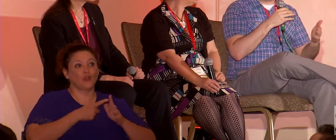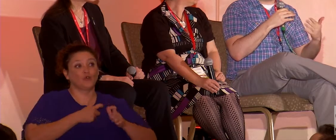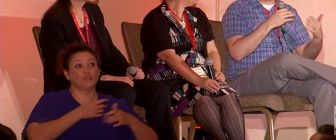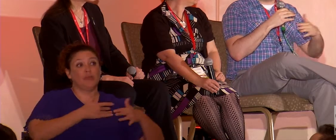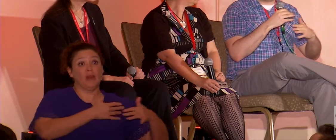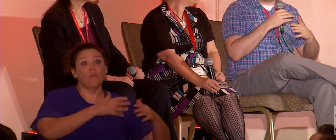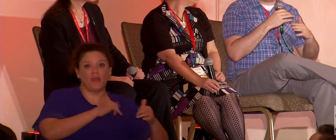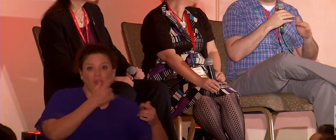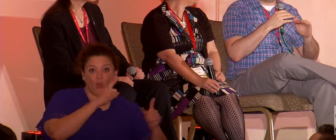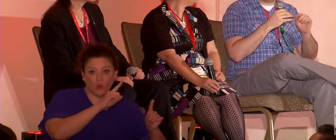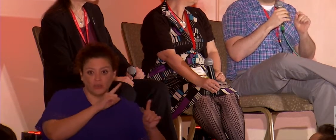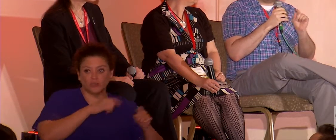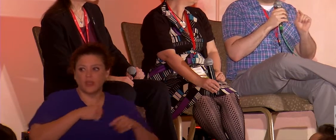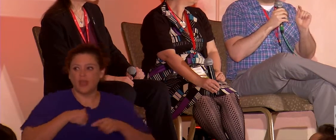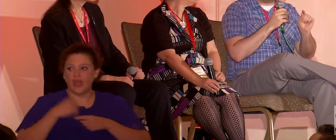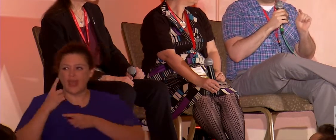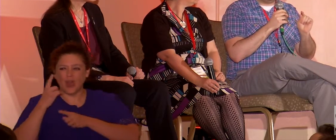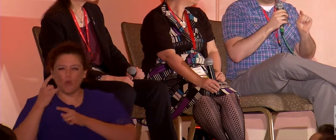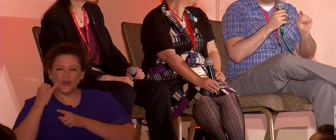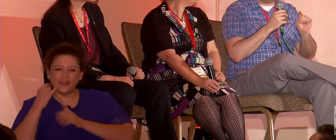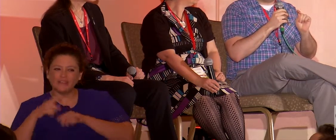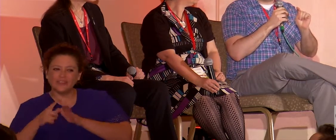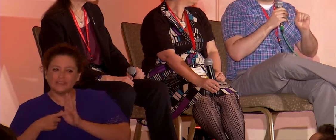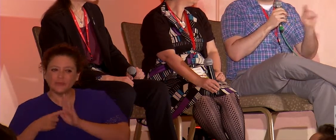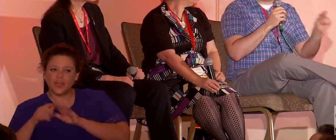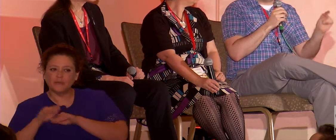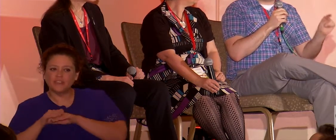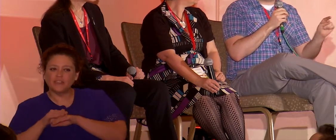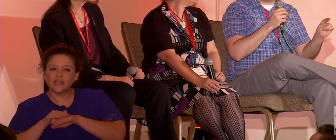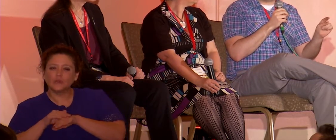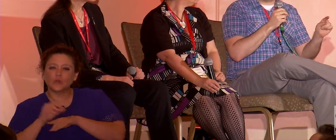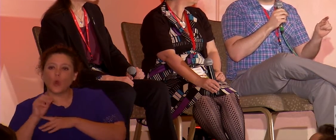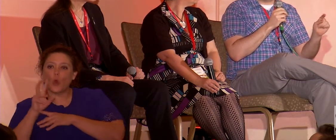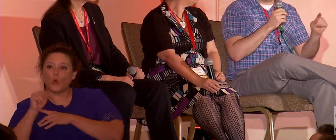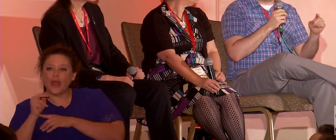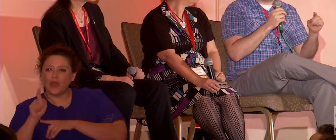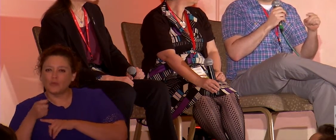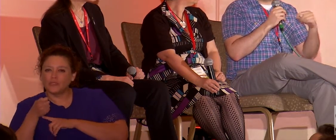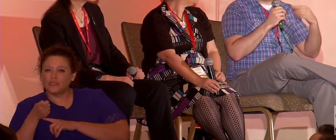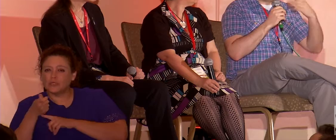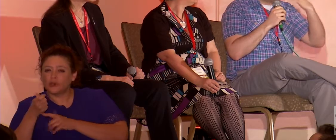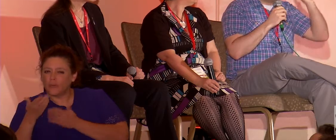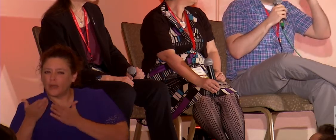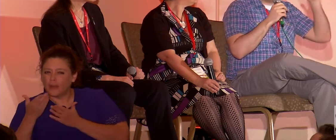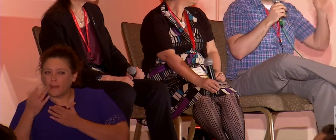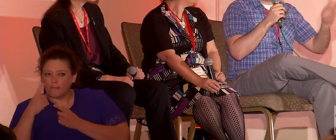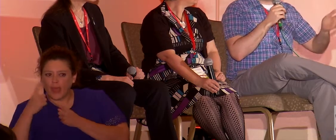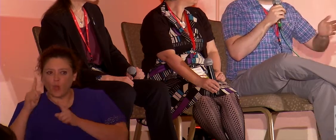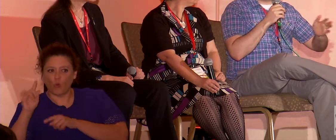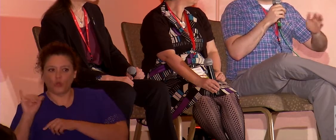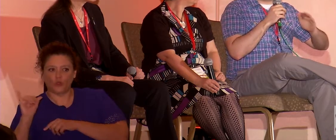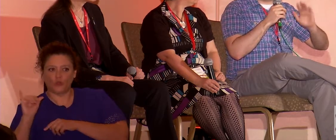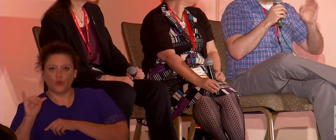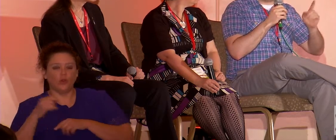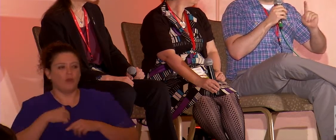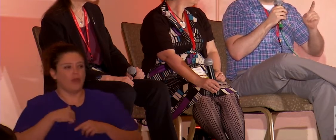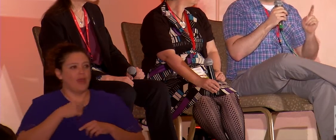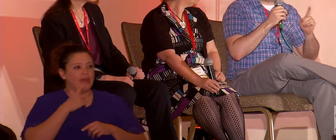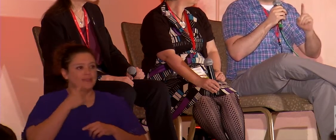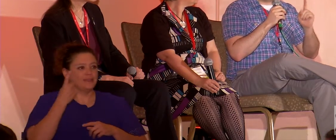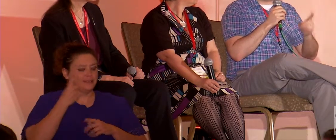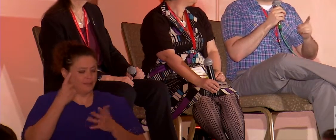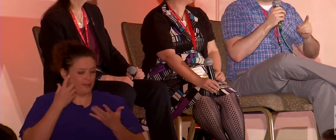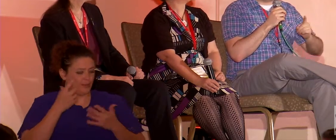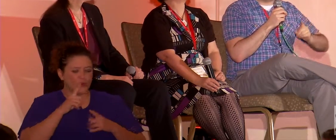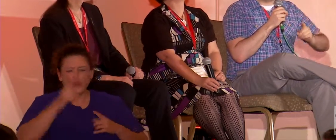I wonder if the atheist community slowed down just a little, it would work too. And I said this brilliant thing yesterday and I luckily